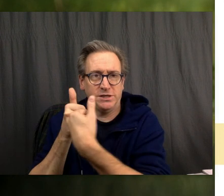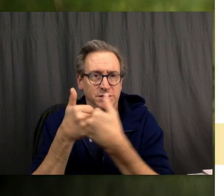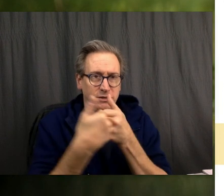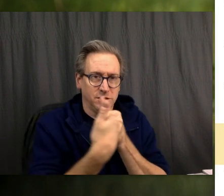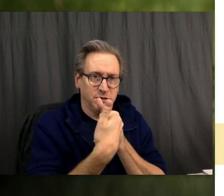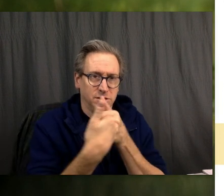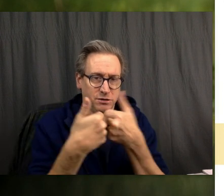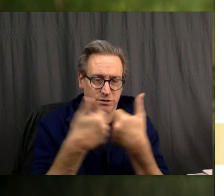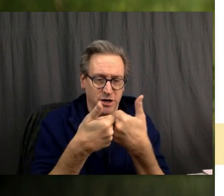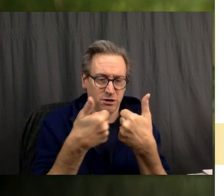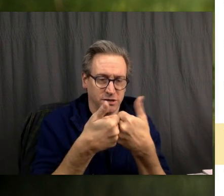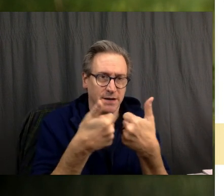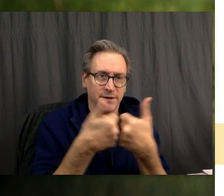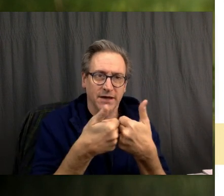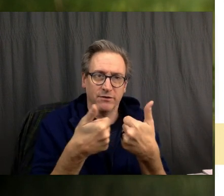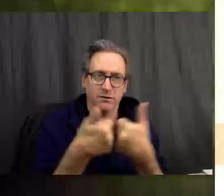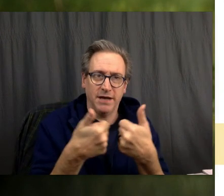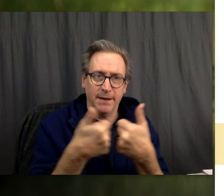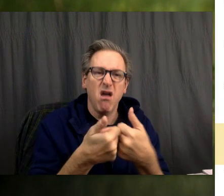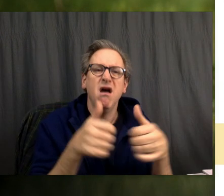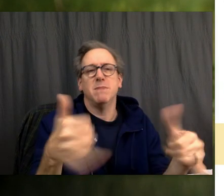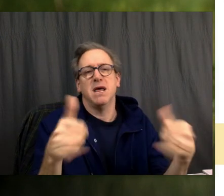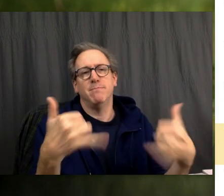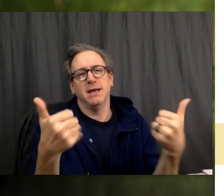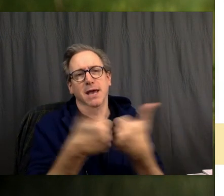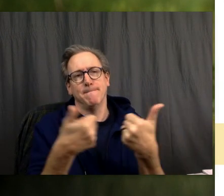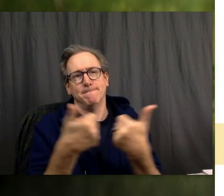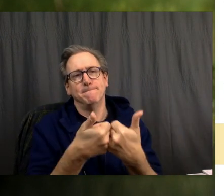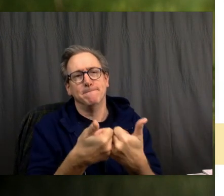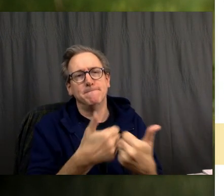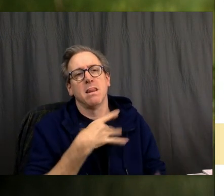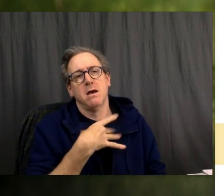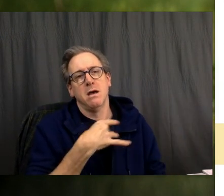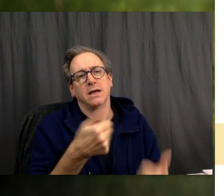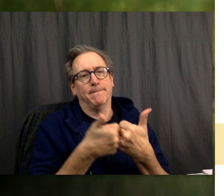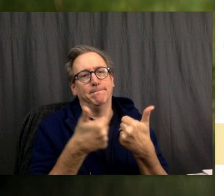So it's the knuckles come together. Game. Play game.